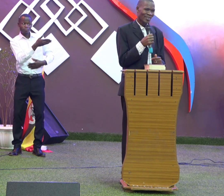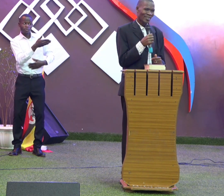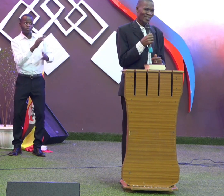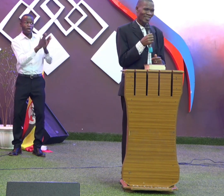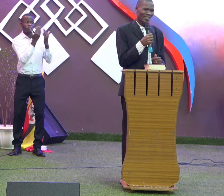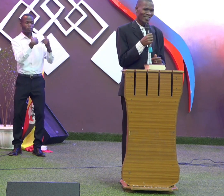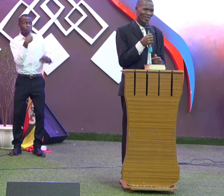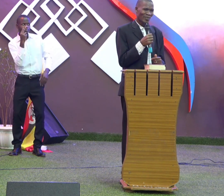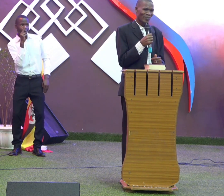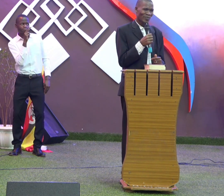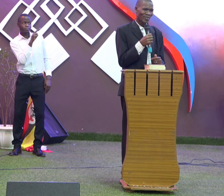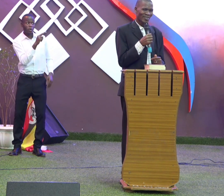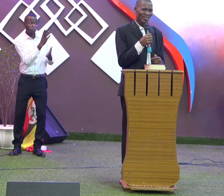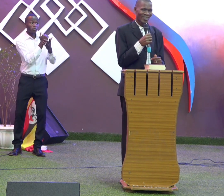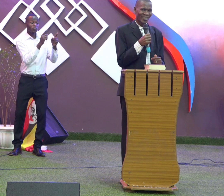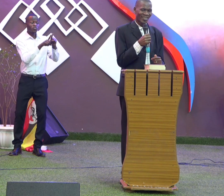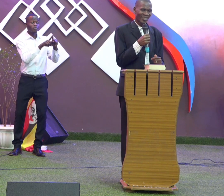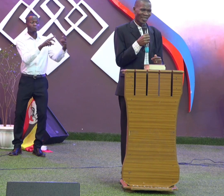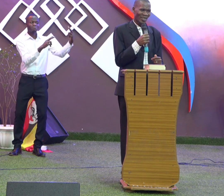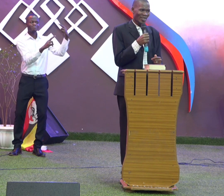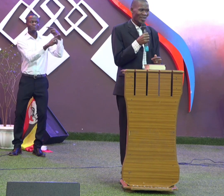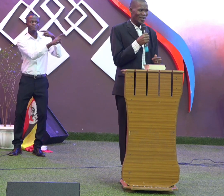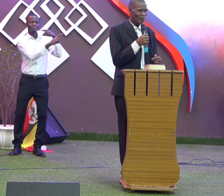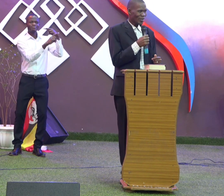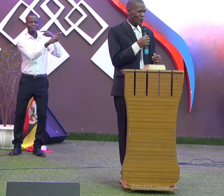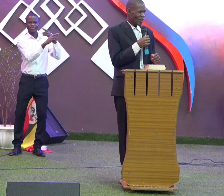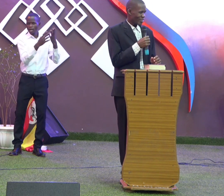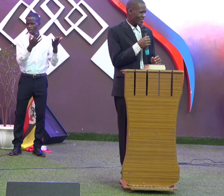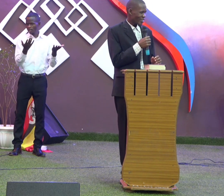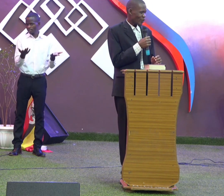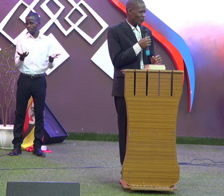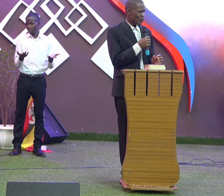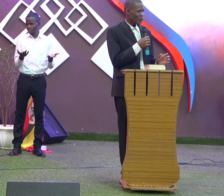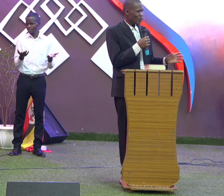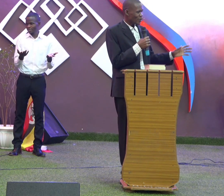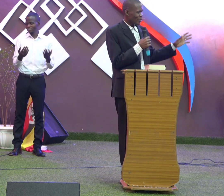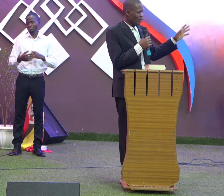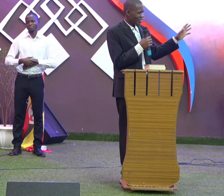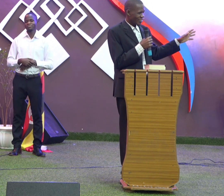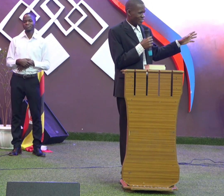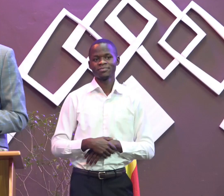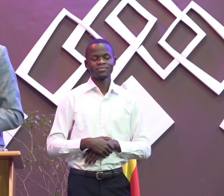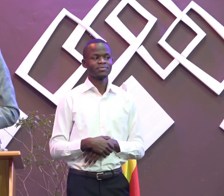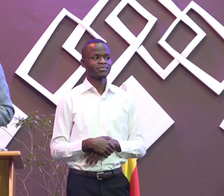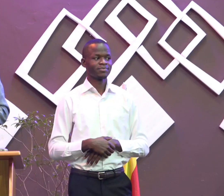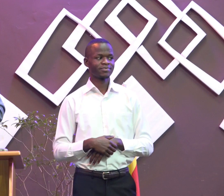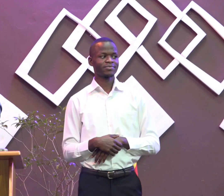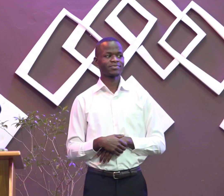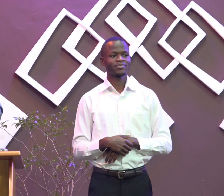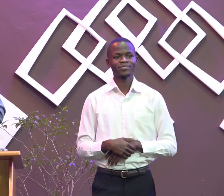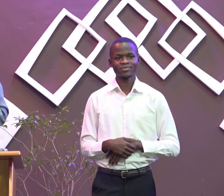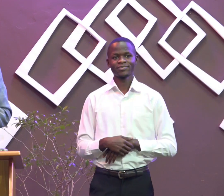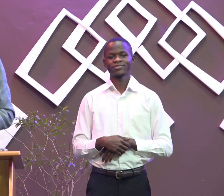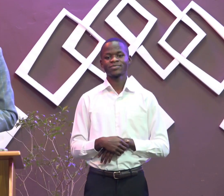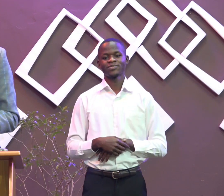nnyo kugiranga ebigenda maso eno bobirengera bulungi. The fact was, if you would go to the toilet, as you were in